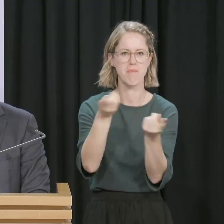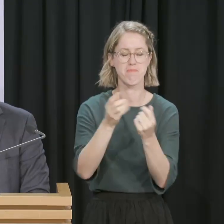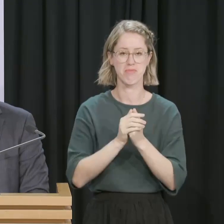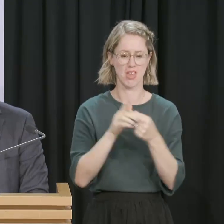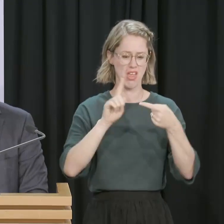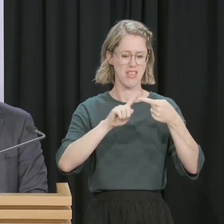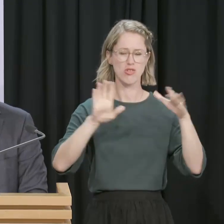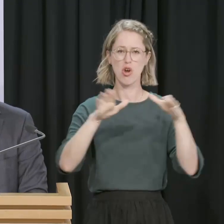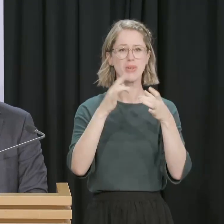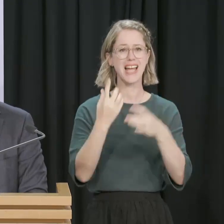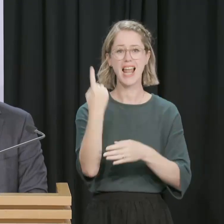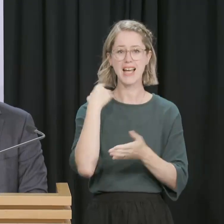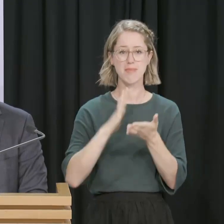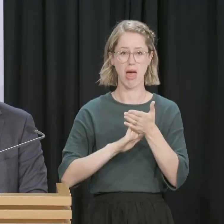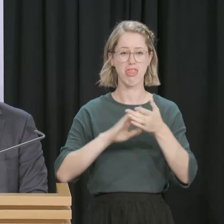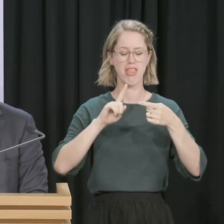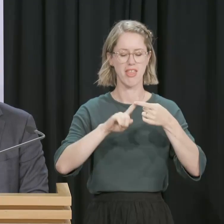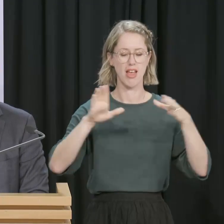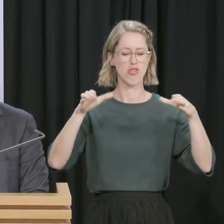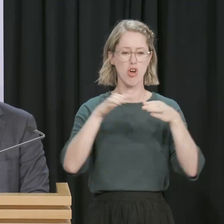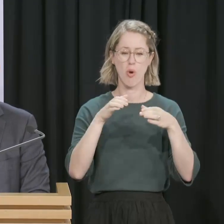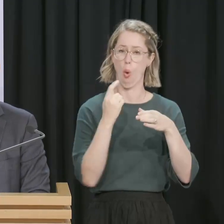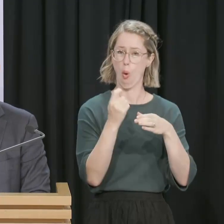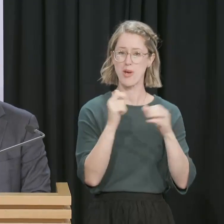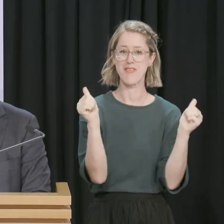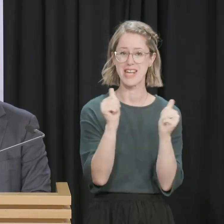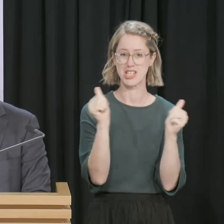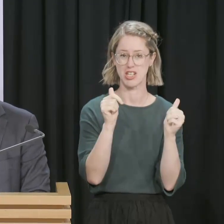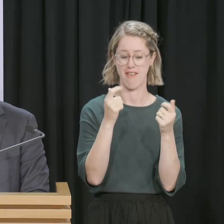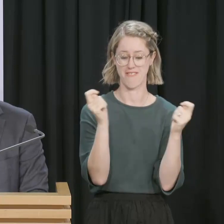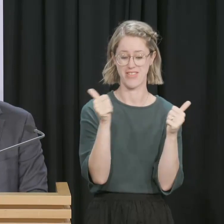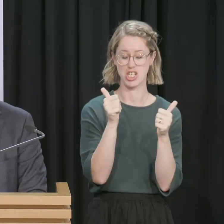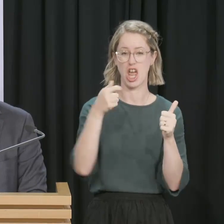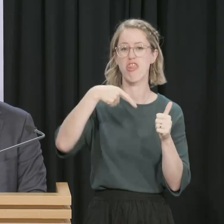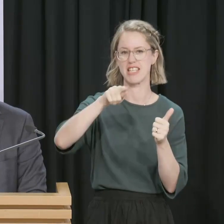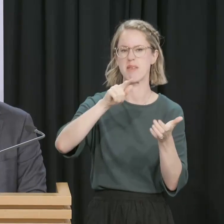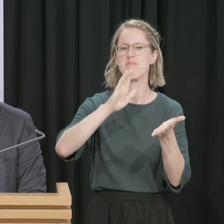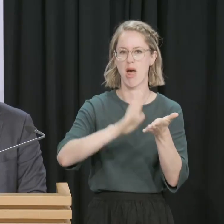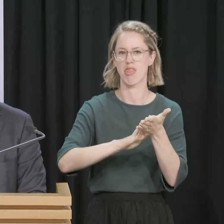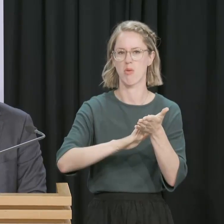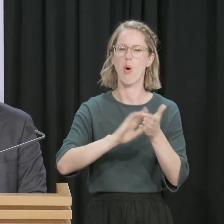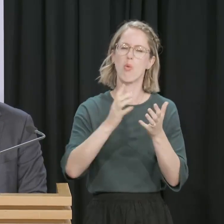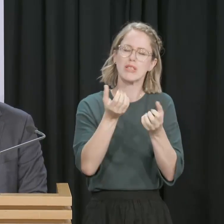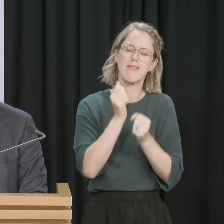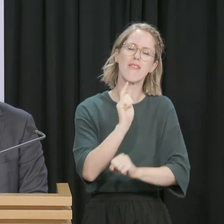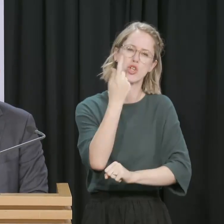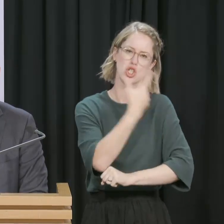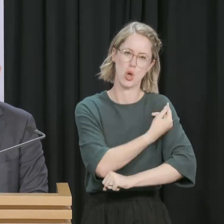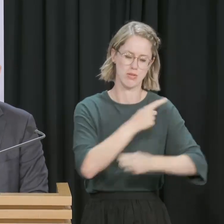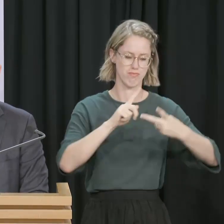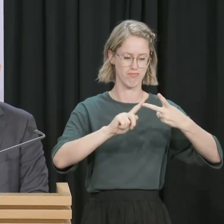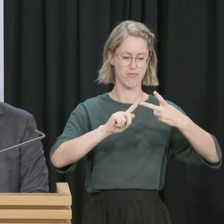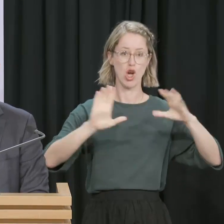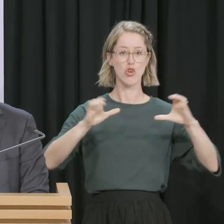vast bulk of that phase 1, that group 1, will be completed this month with at least their first dose.